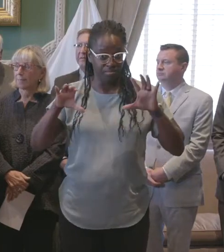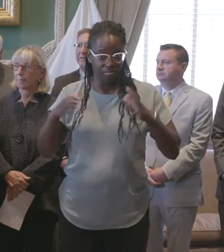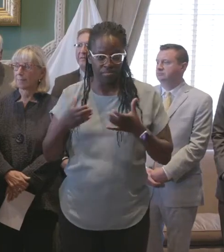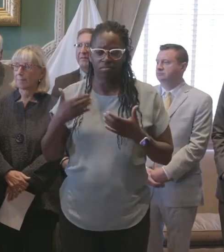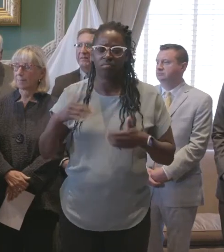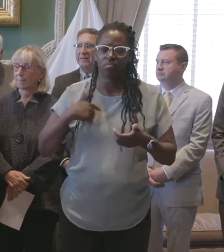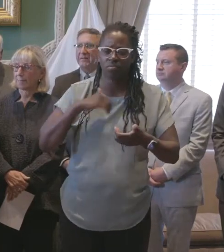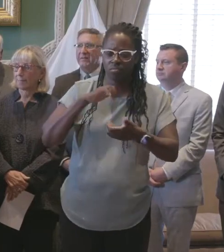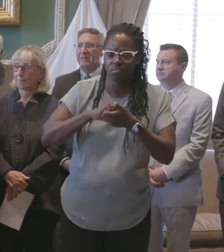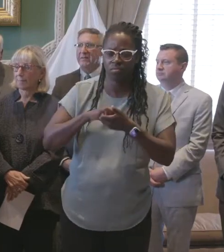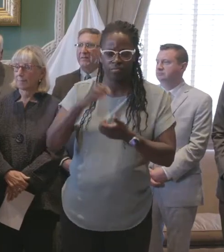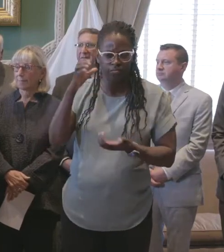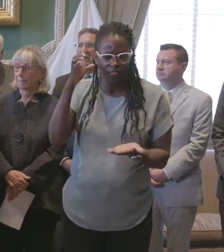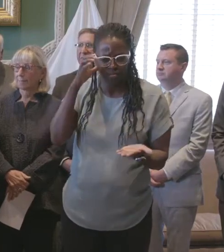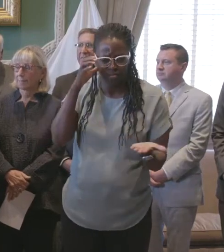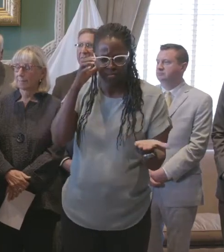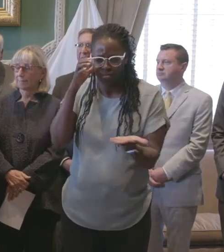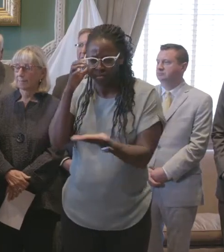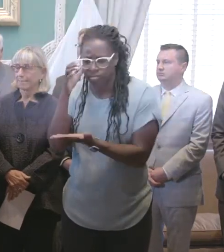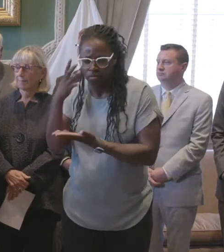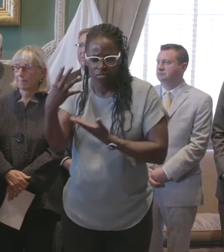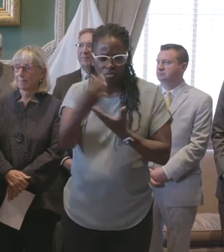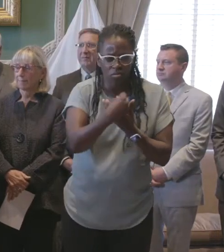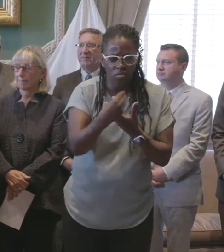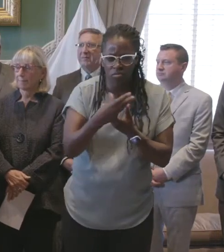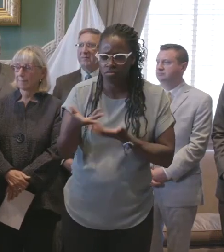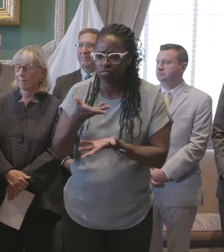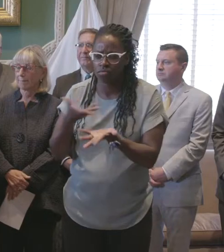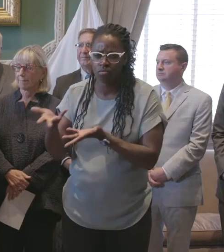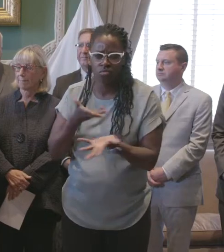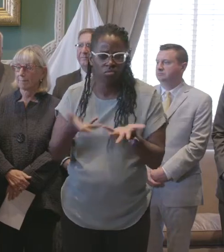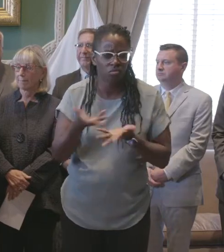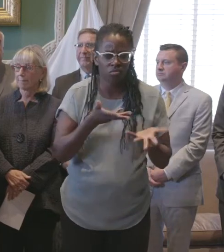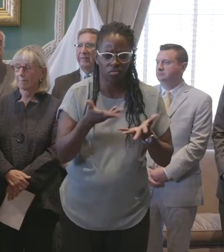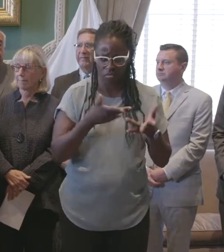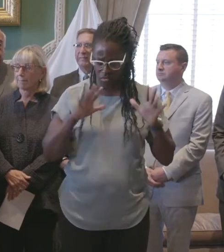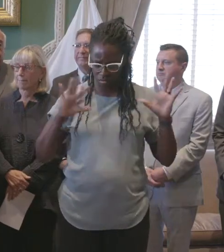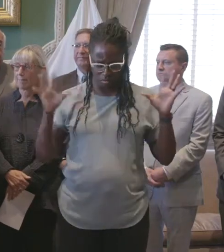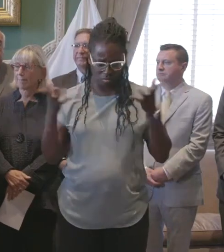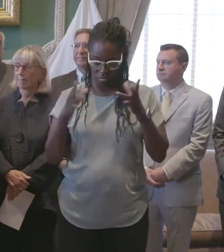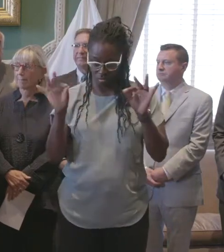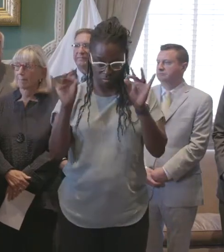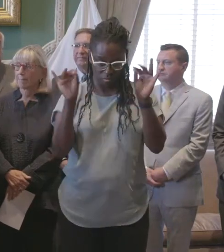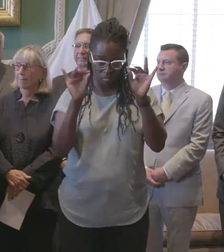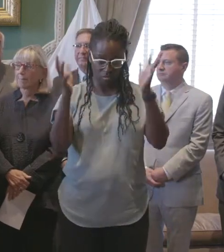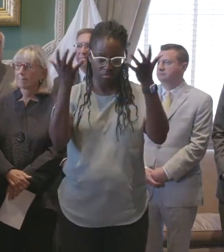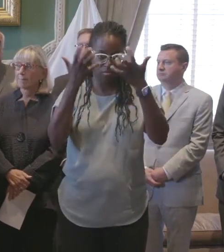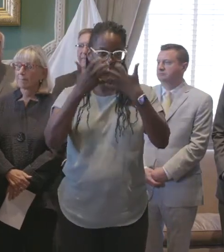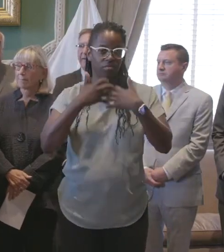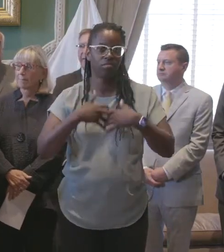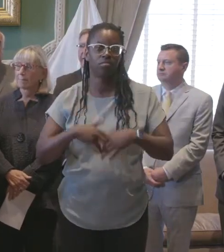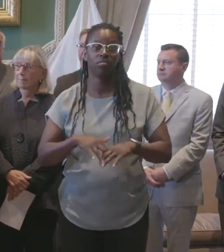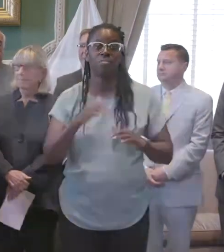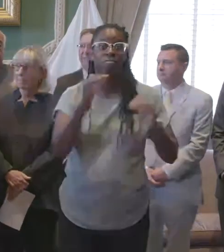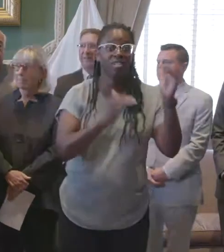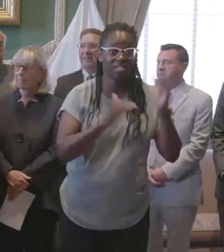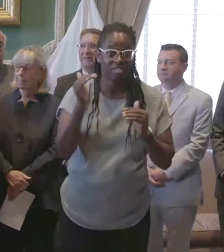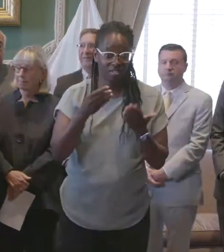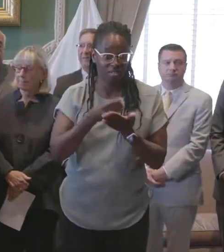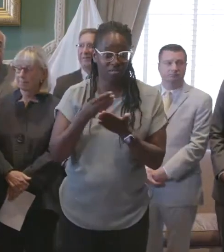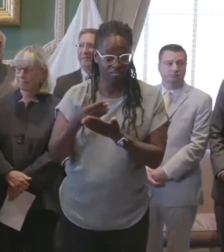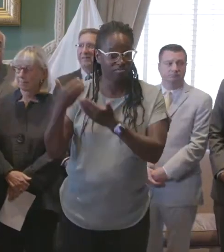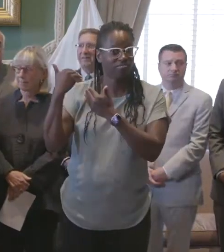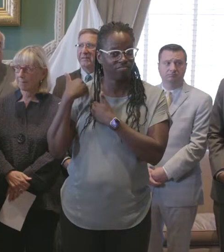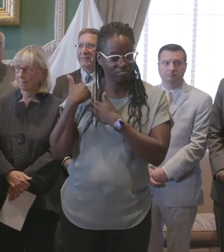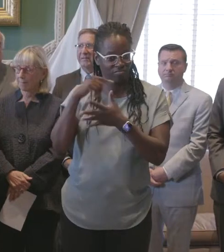that relationship that has allowed us to deliver a balanced, fiscally responsible budget that reflects our shared priorities and will make a difference for the people of